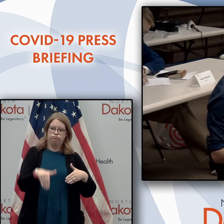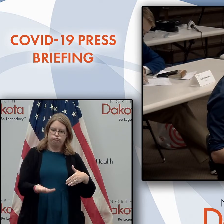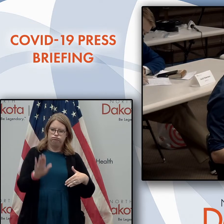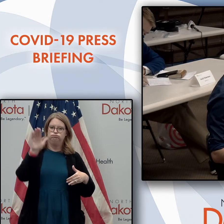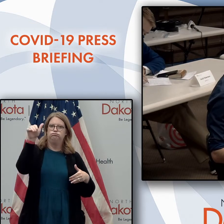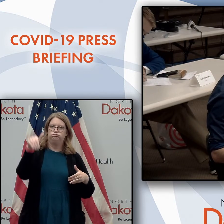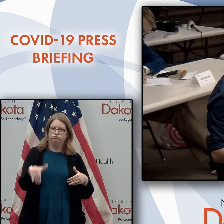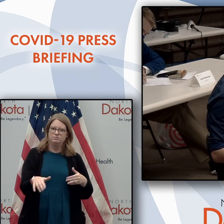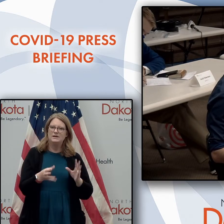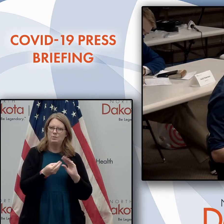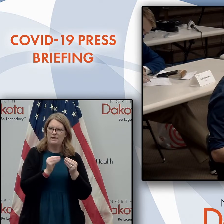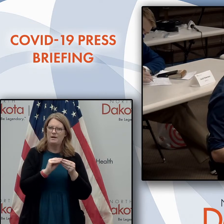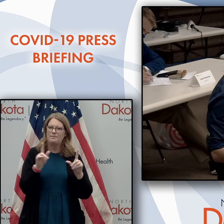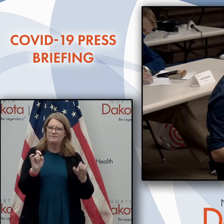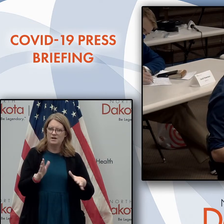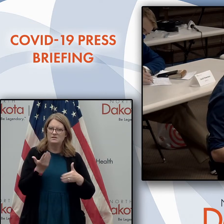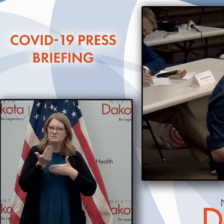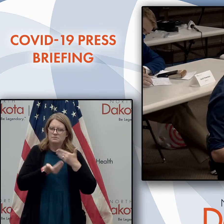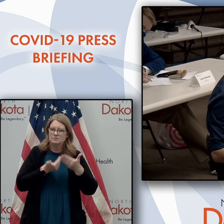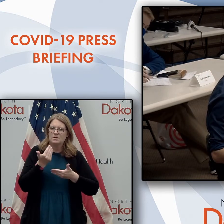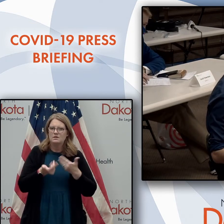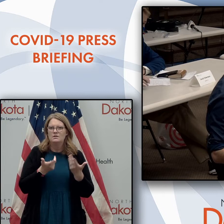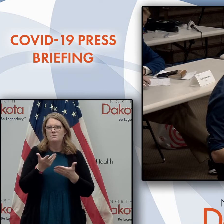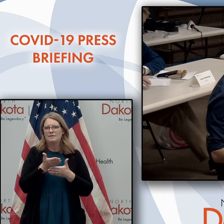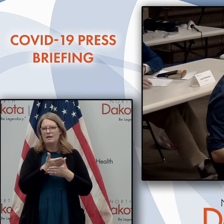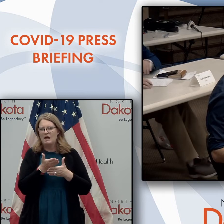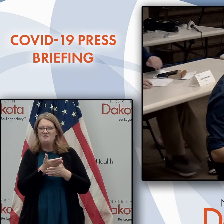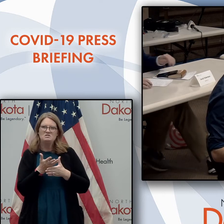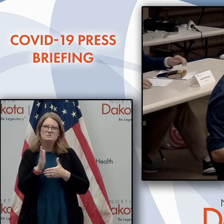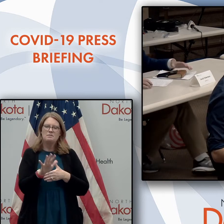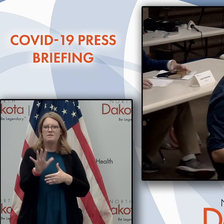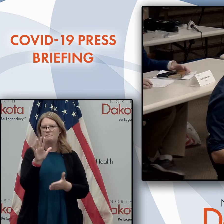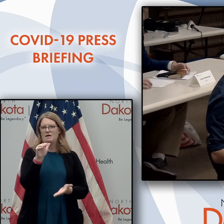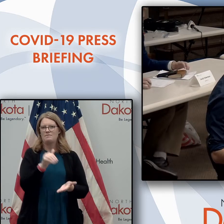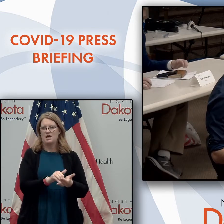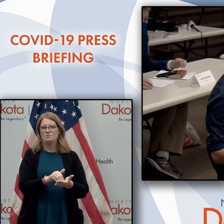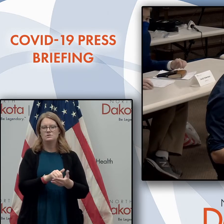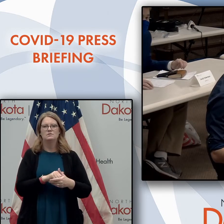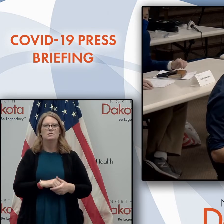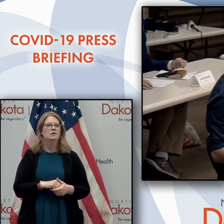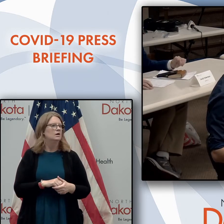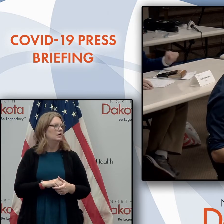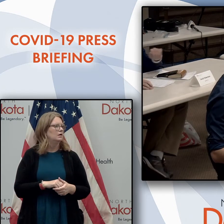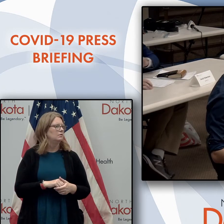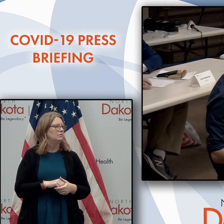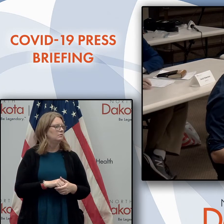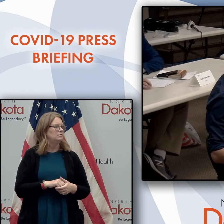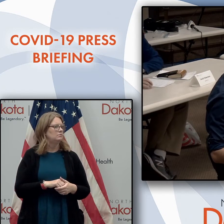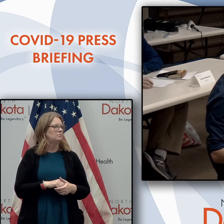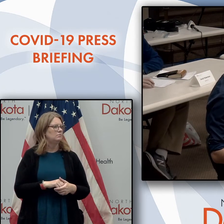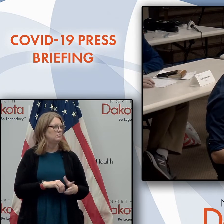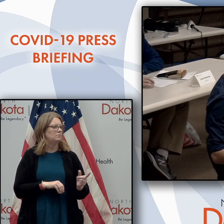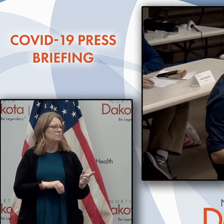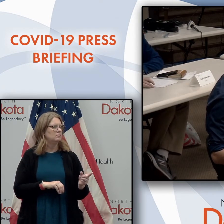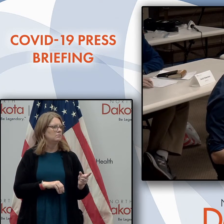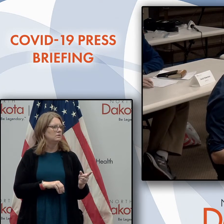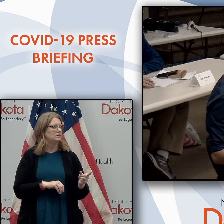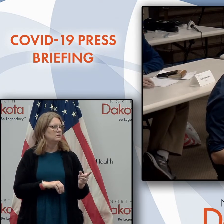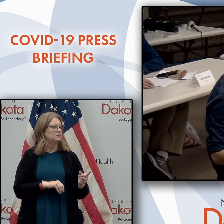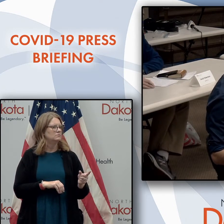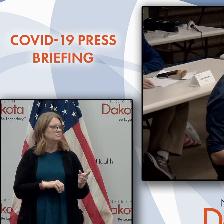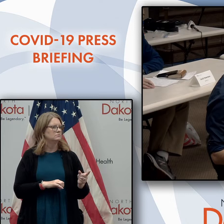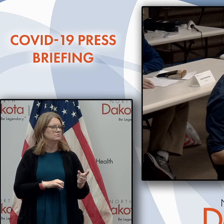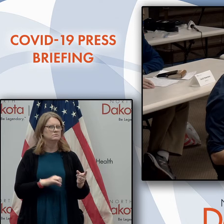low again. But the average is around 5,000 as it was about a month ago. I'm just wondering, overall, why hasn't